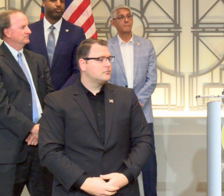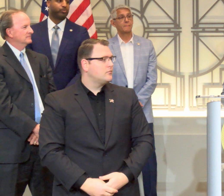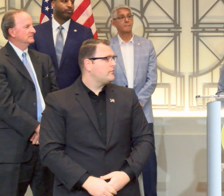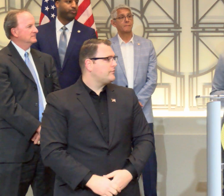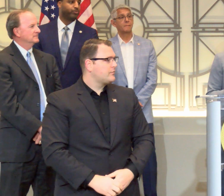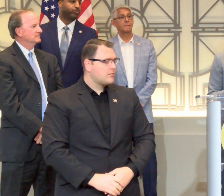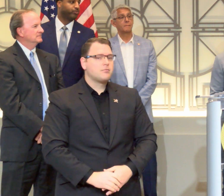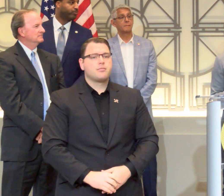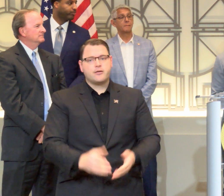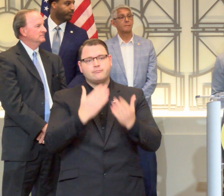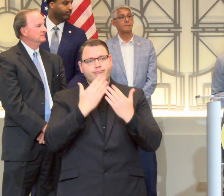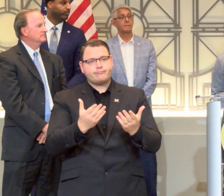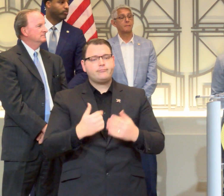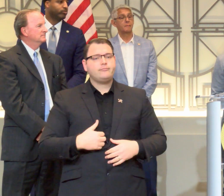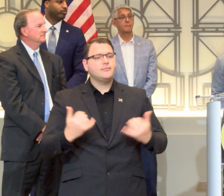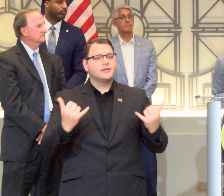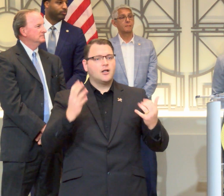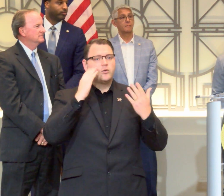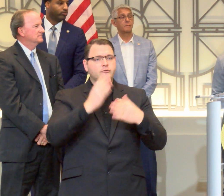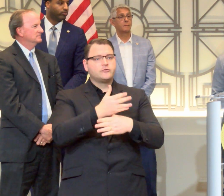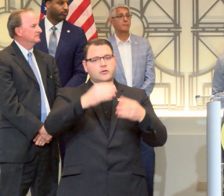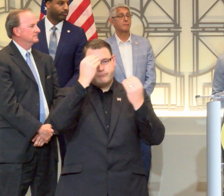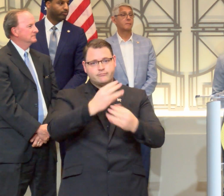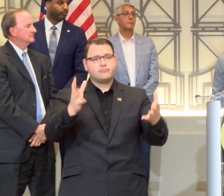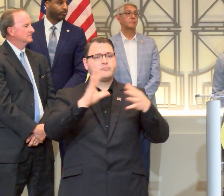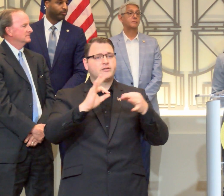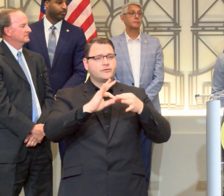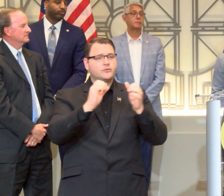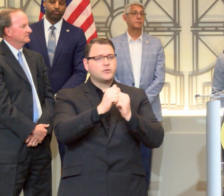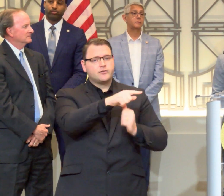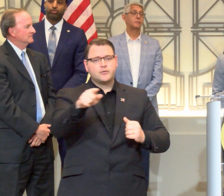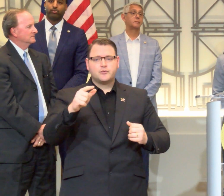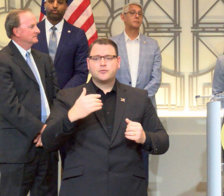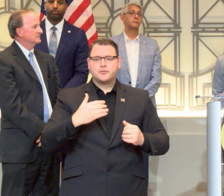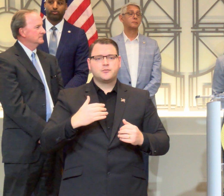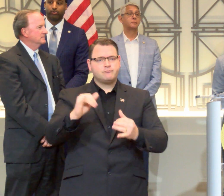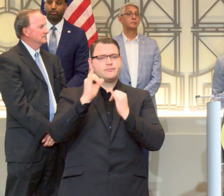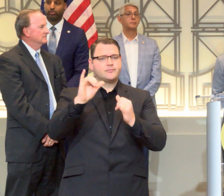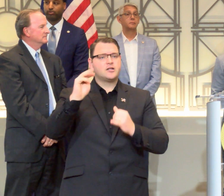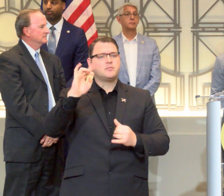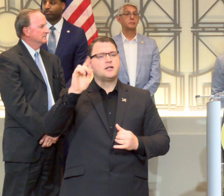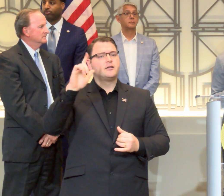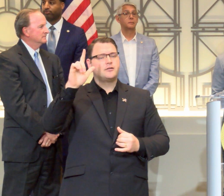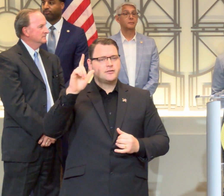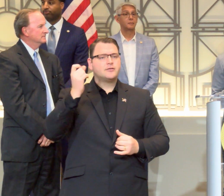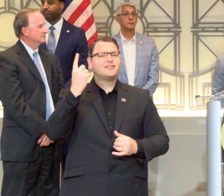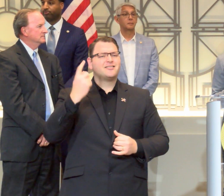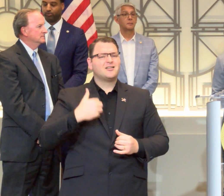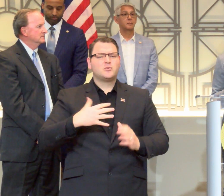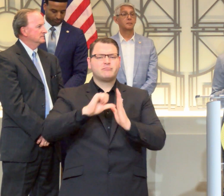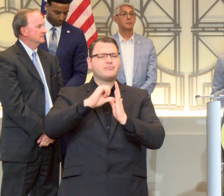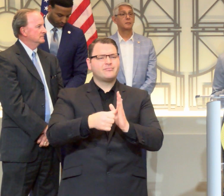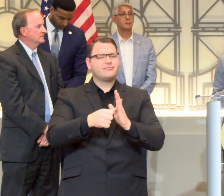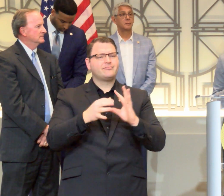Thank you. Well, I'd like to just share a message with my fellow millennials, and I'd like to start off by saying, you know, I've been hearing a